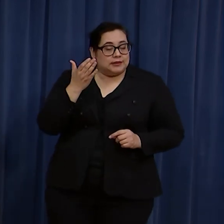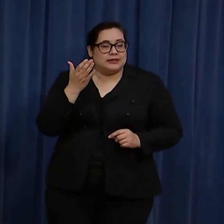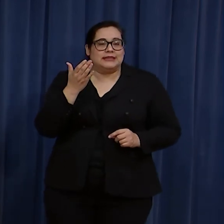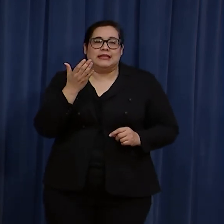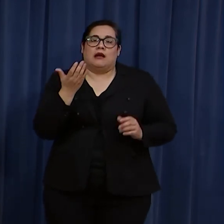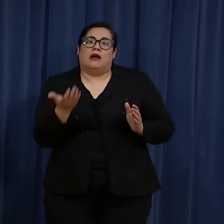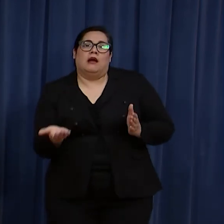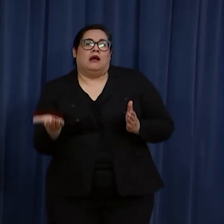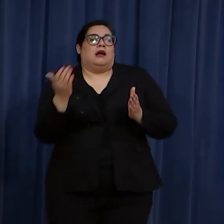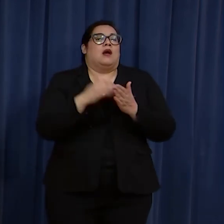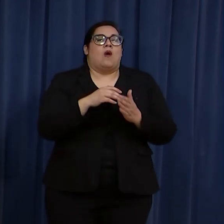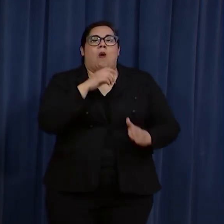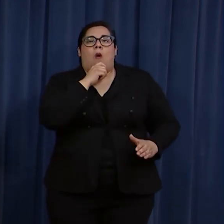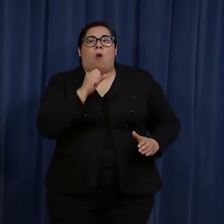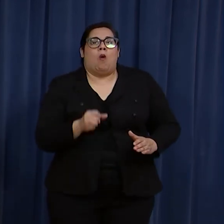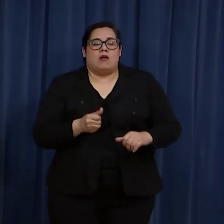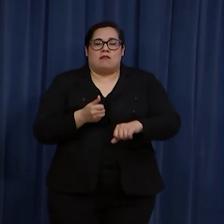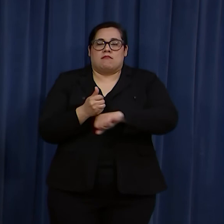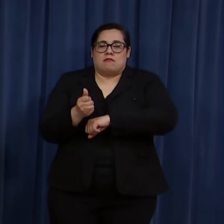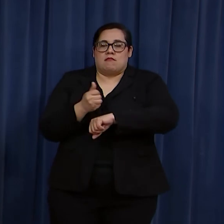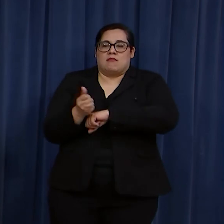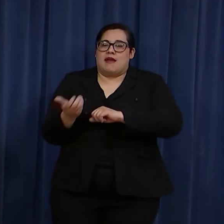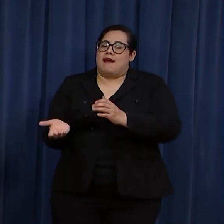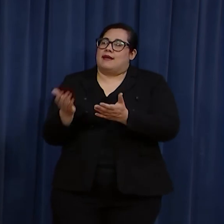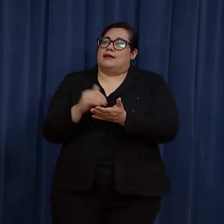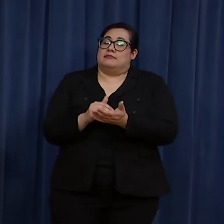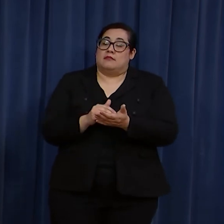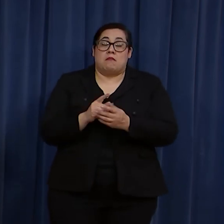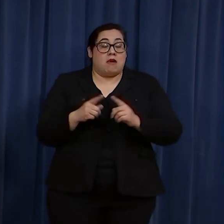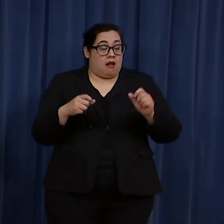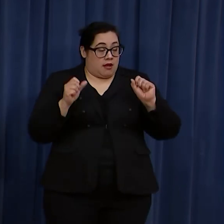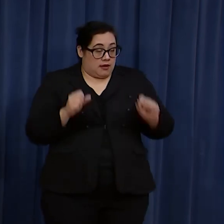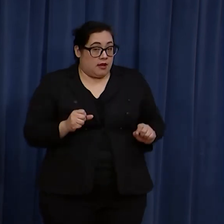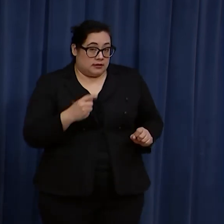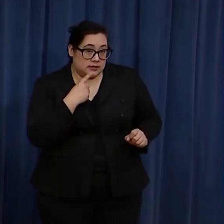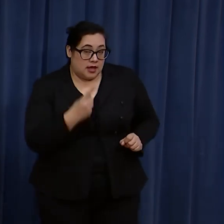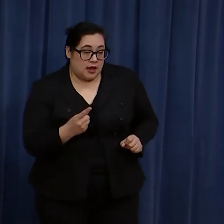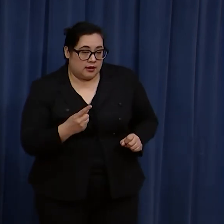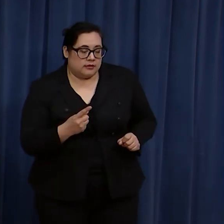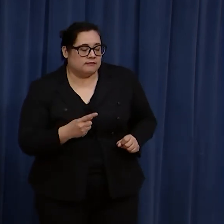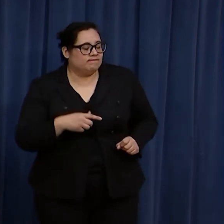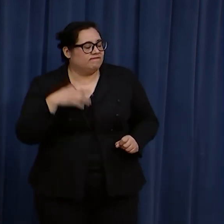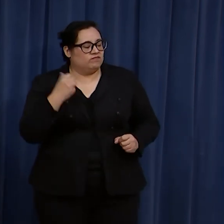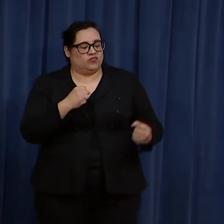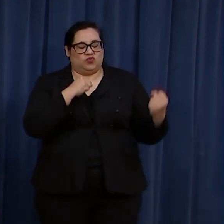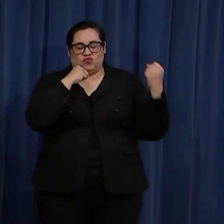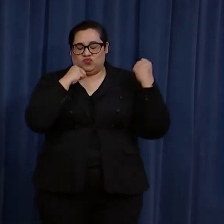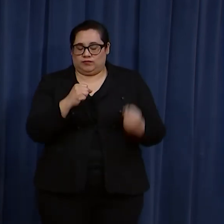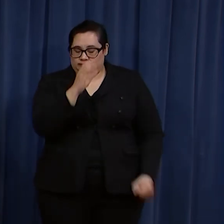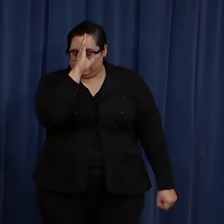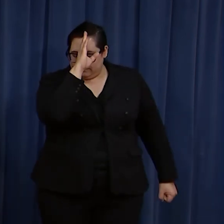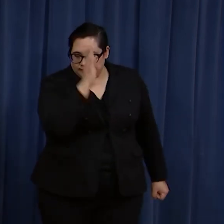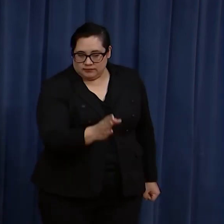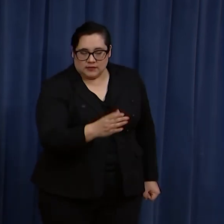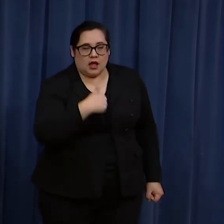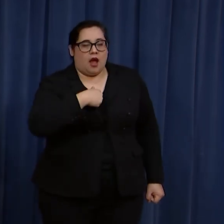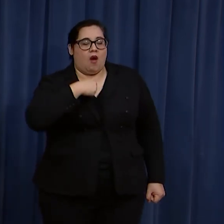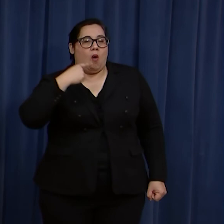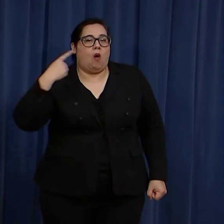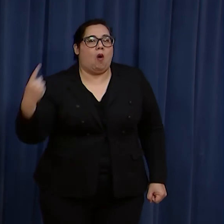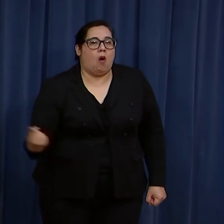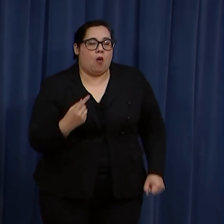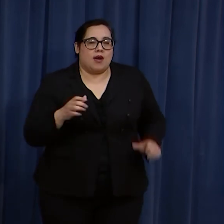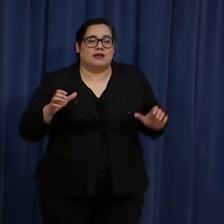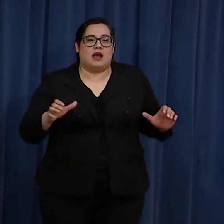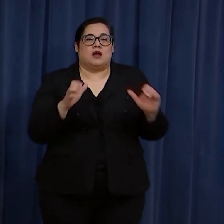a rehash of old allegations. I can say unequivocally that I've always